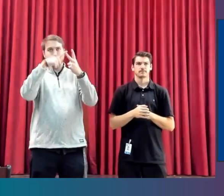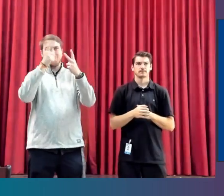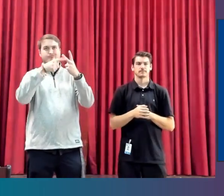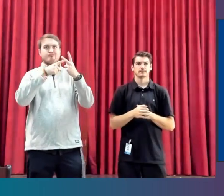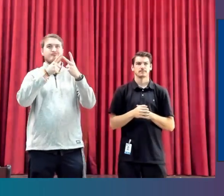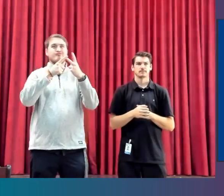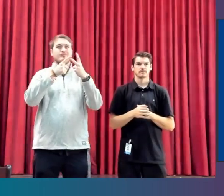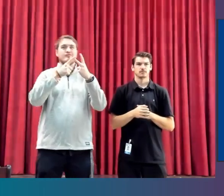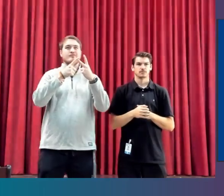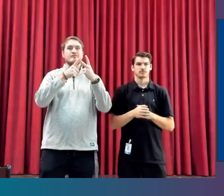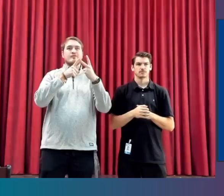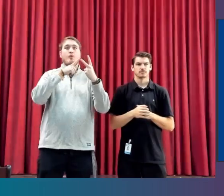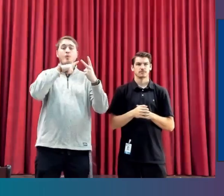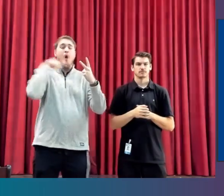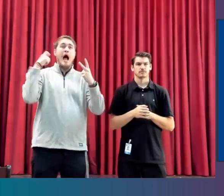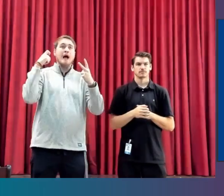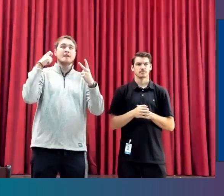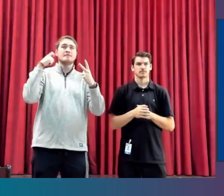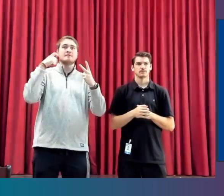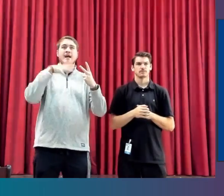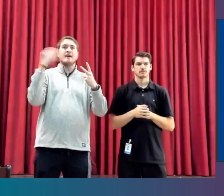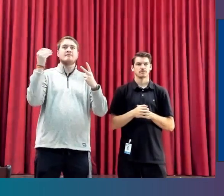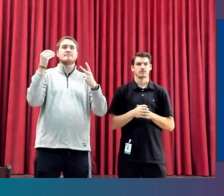Okay, secondly,